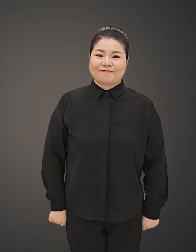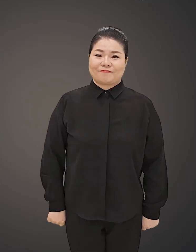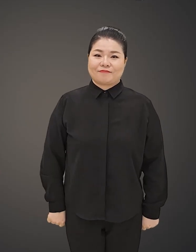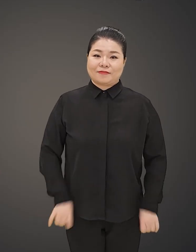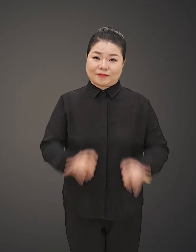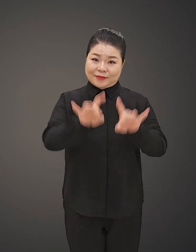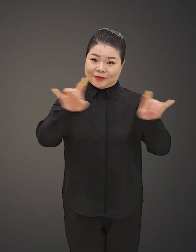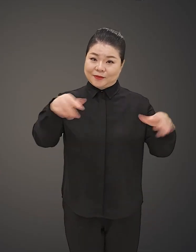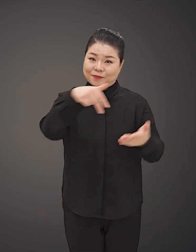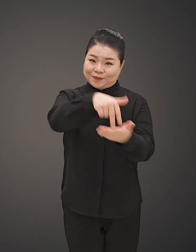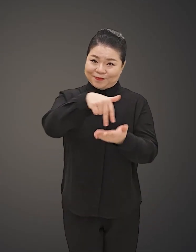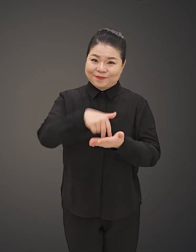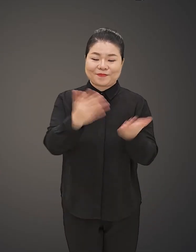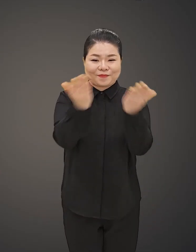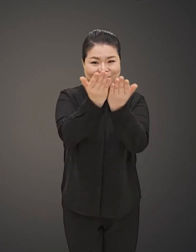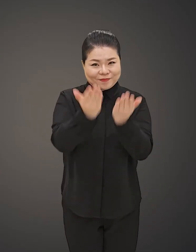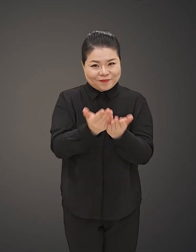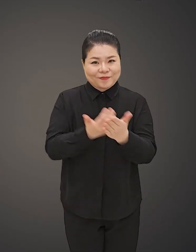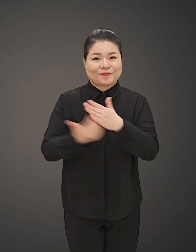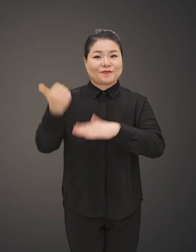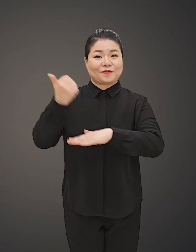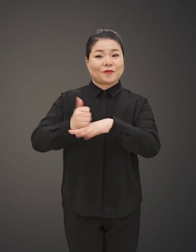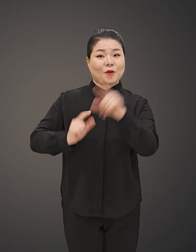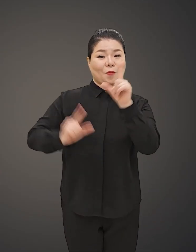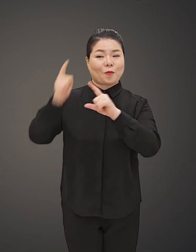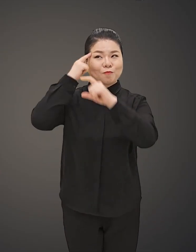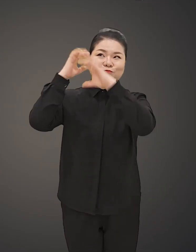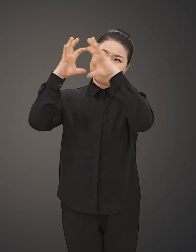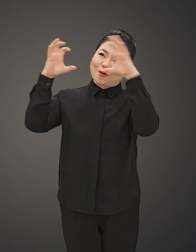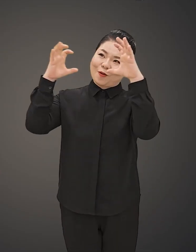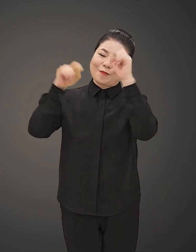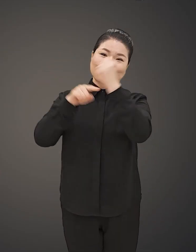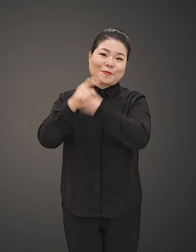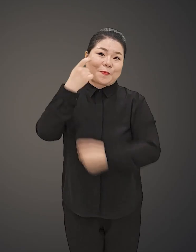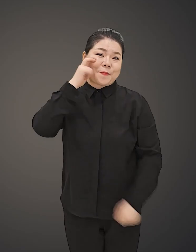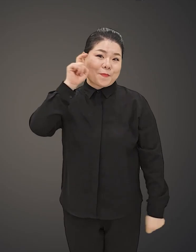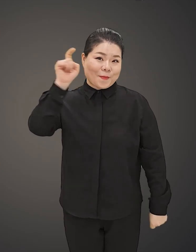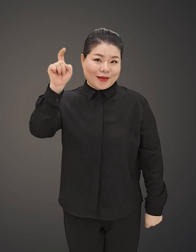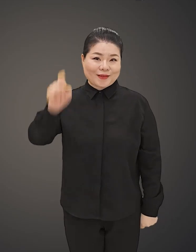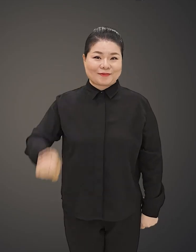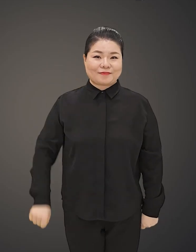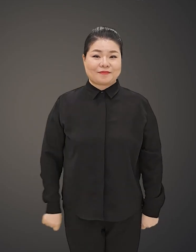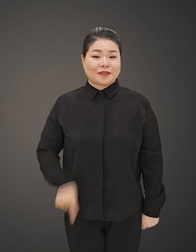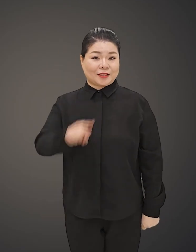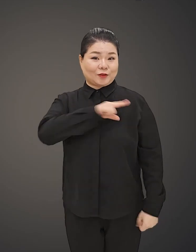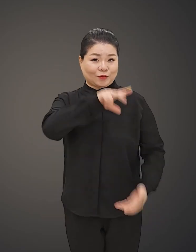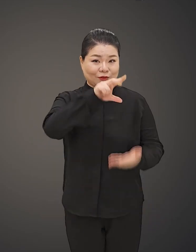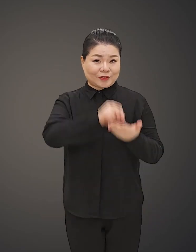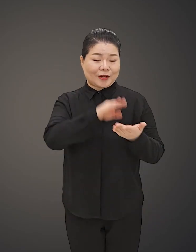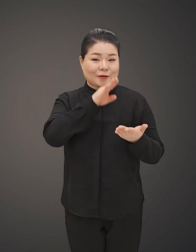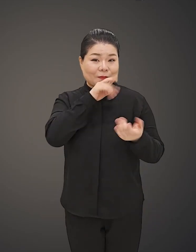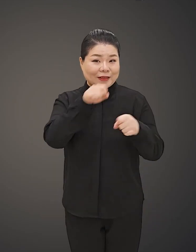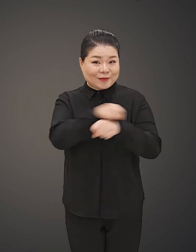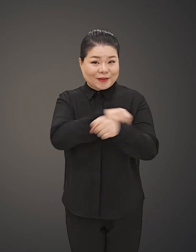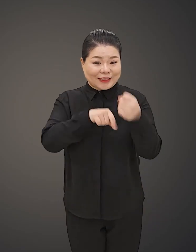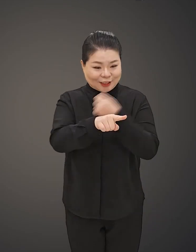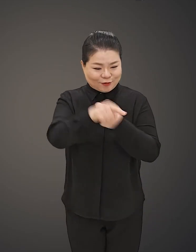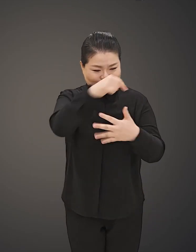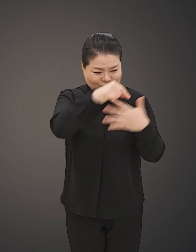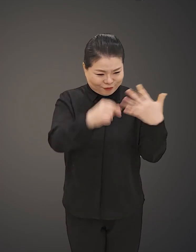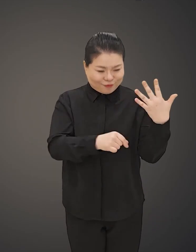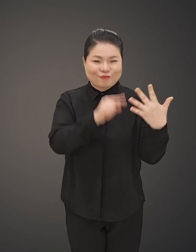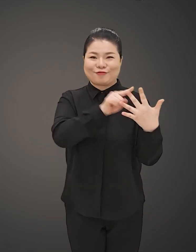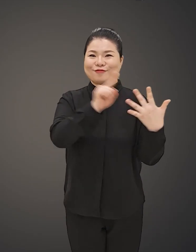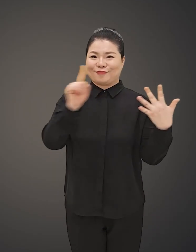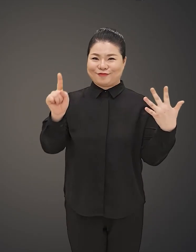is, their own view of what success would look like and mean to them. And that's one of the things that makes this